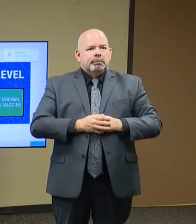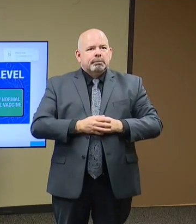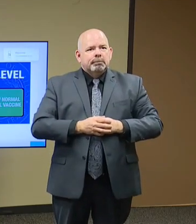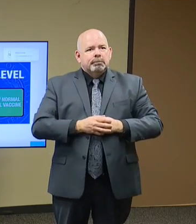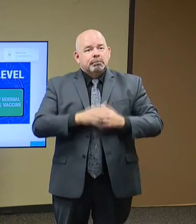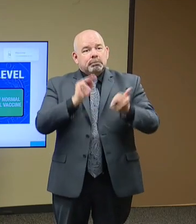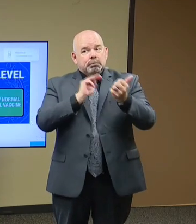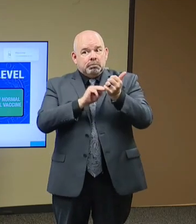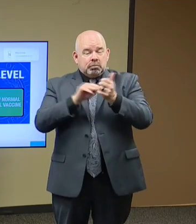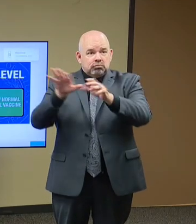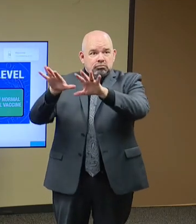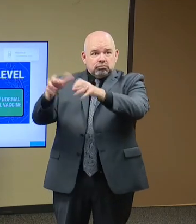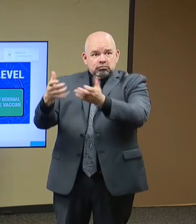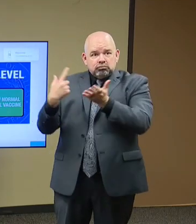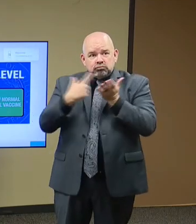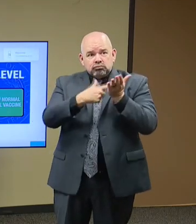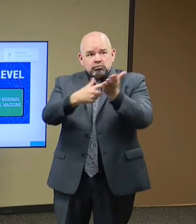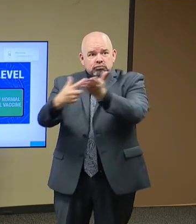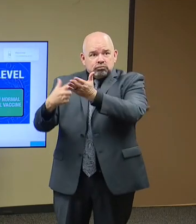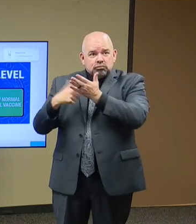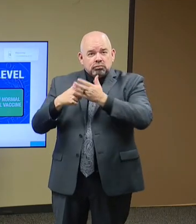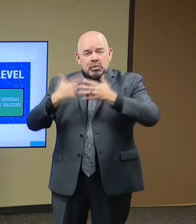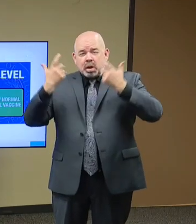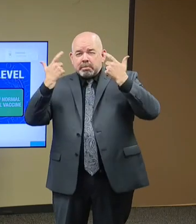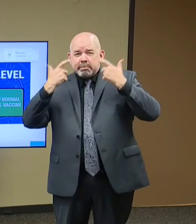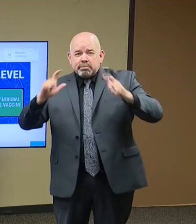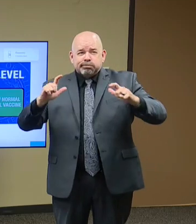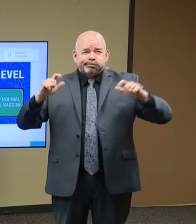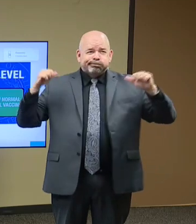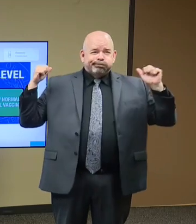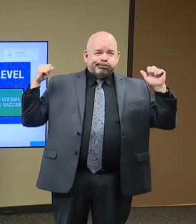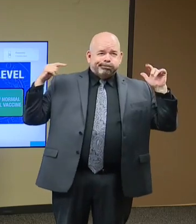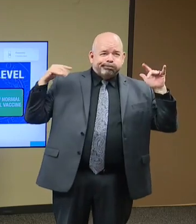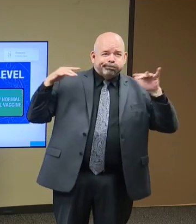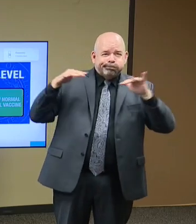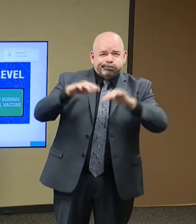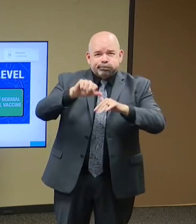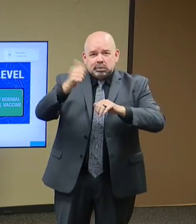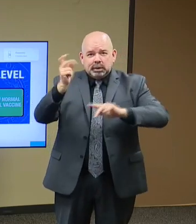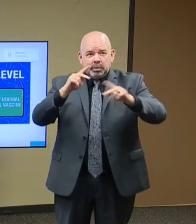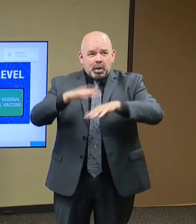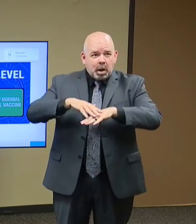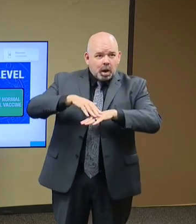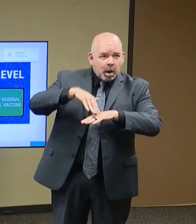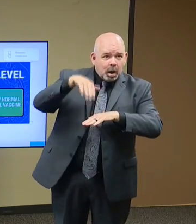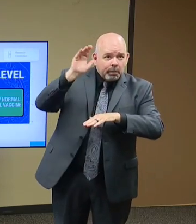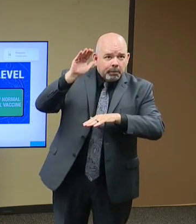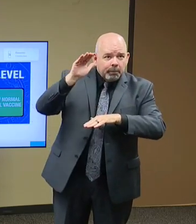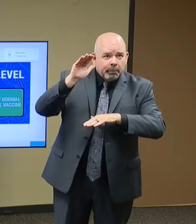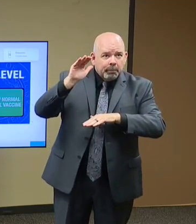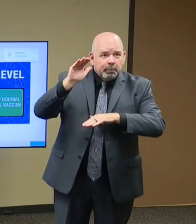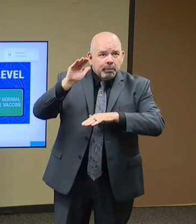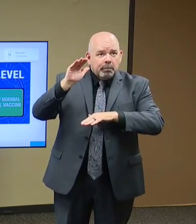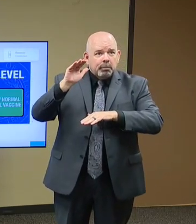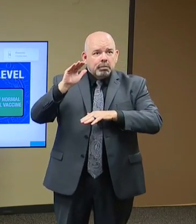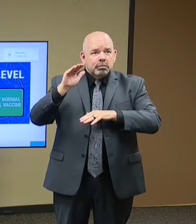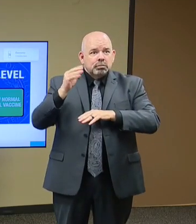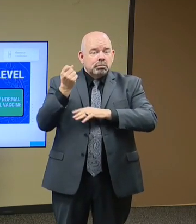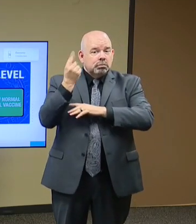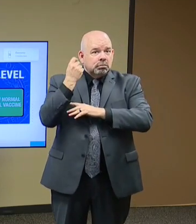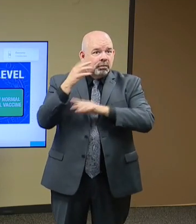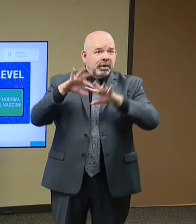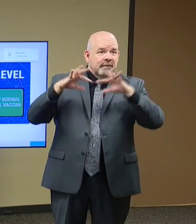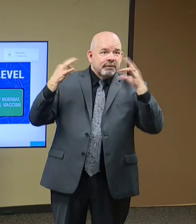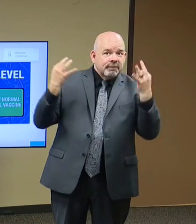be large gatherings with people, with over 10 people, including family events. This would be